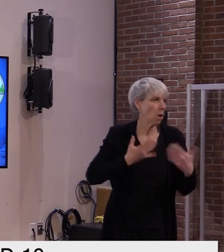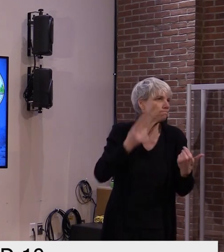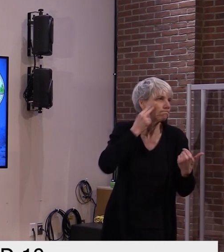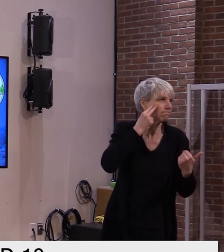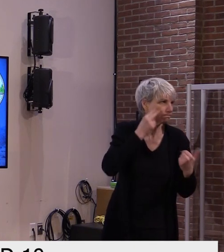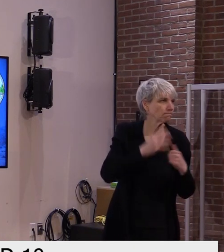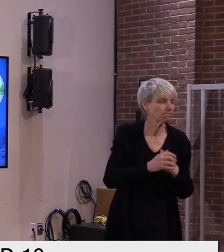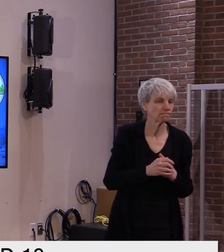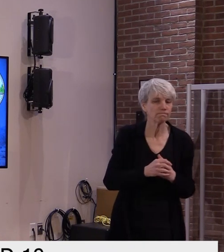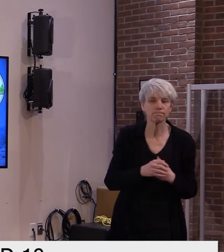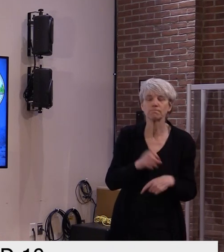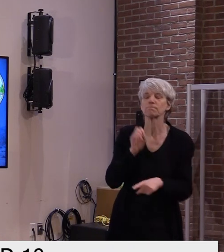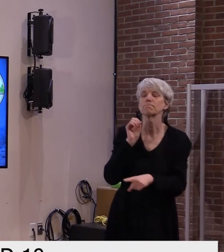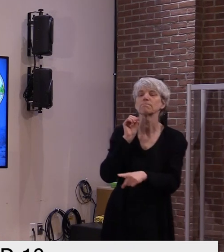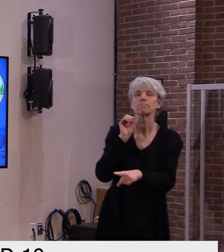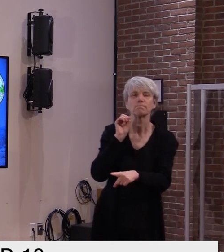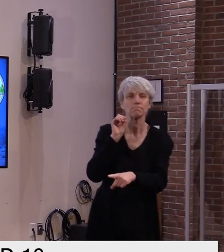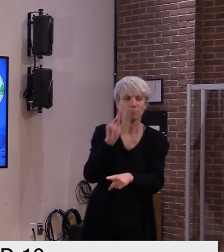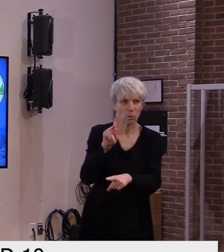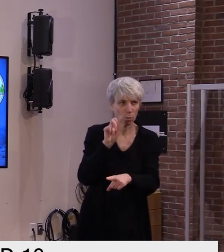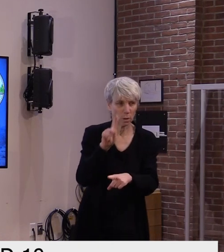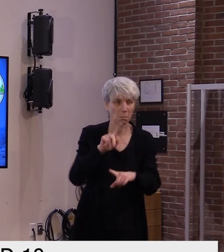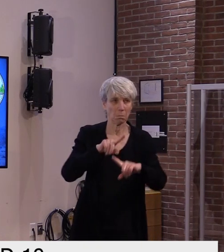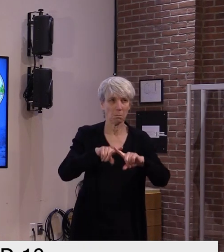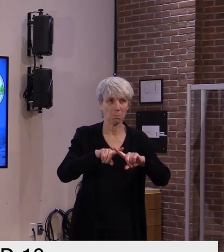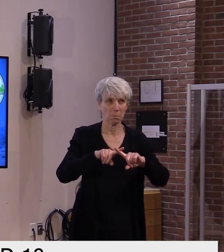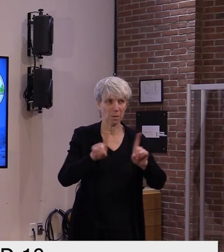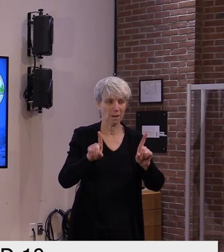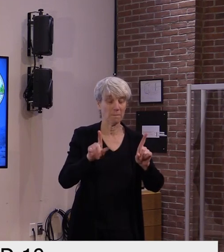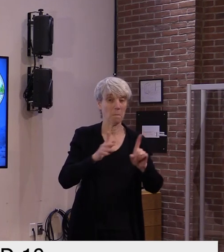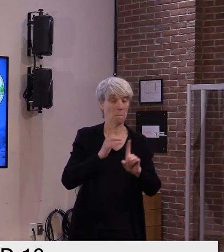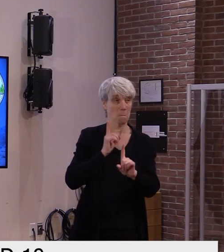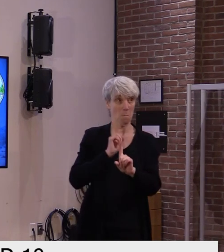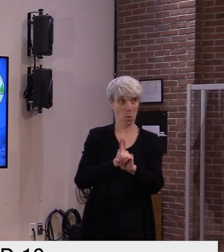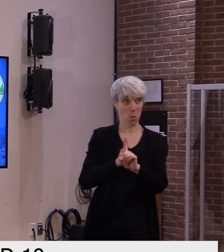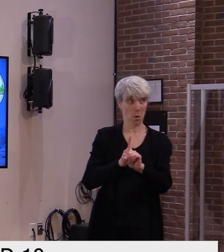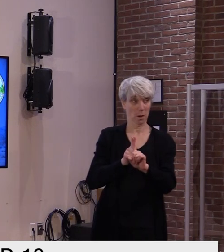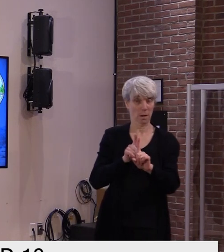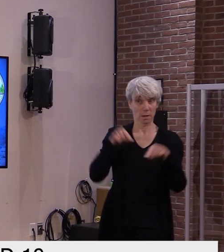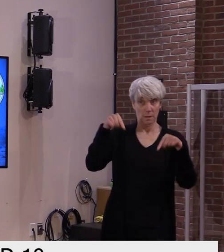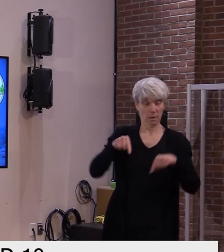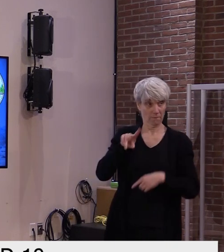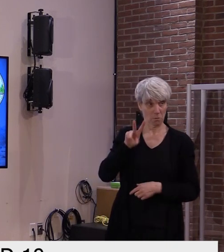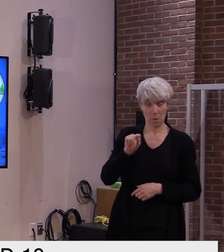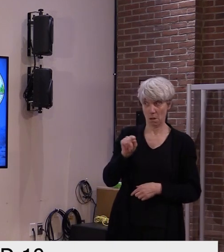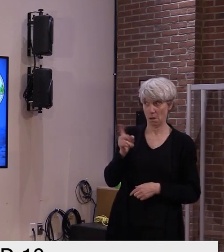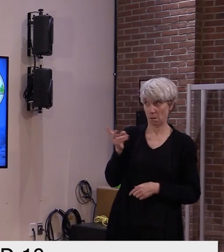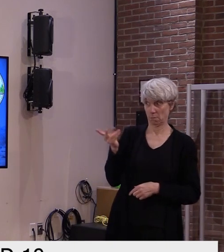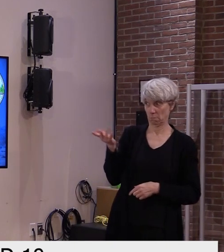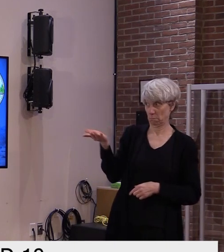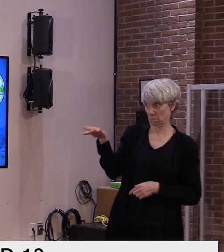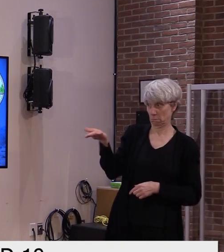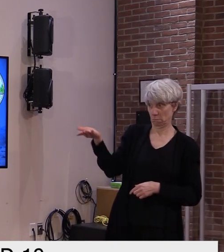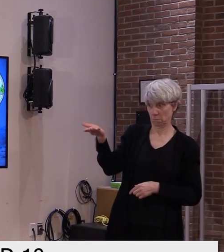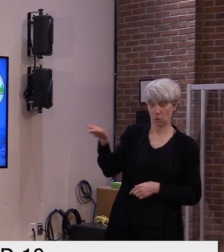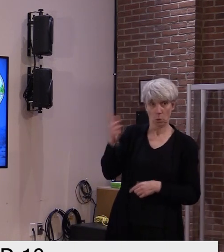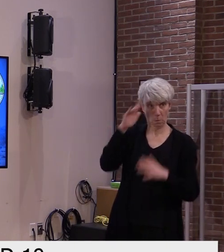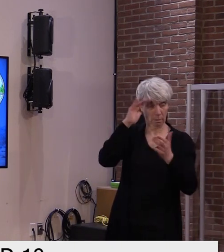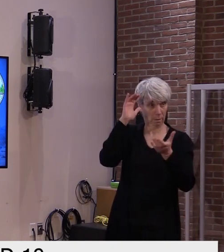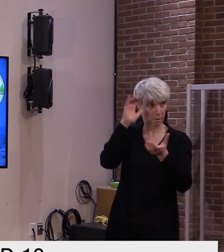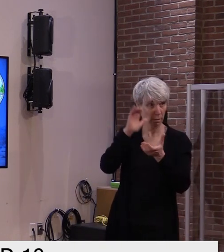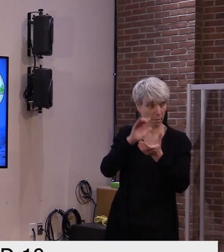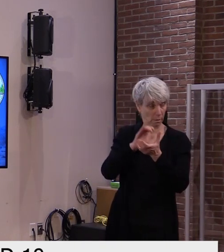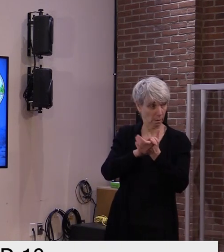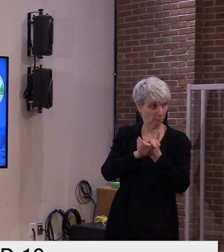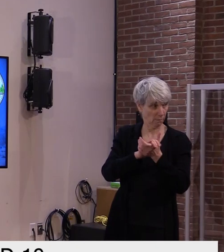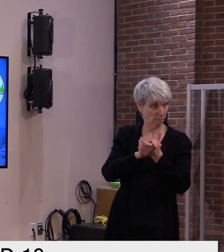Okay, but in general, does Vermont believe that they should kind of keep with the philosophy